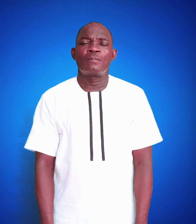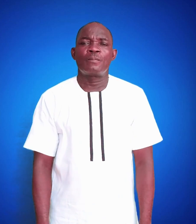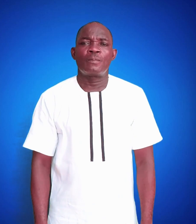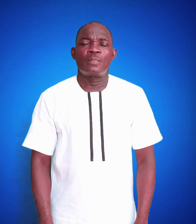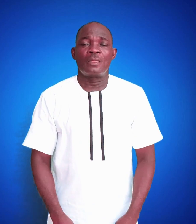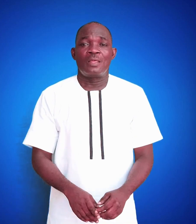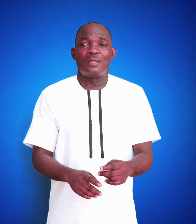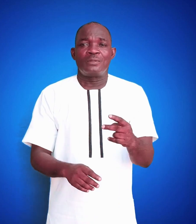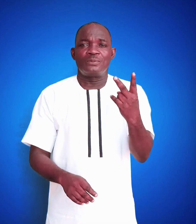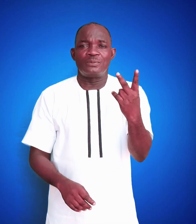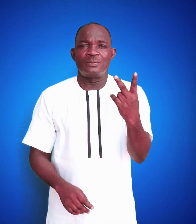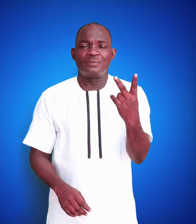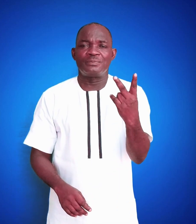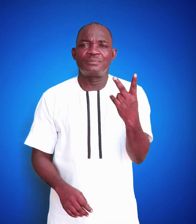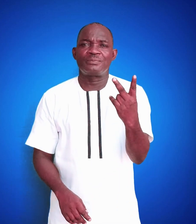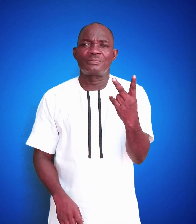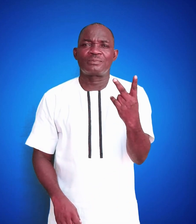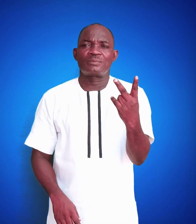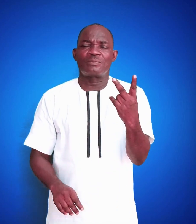2.